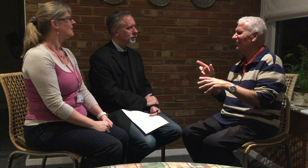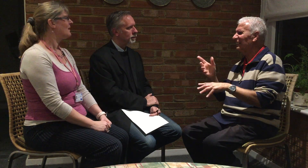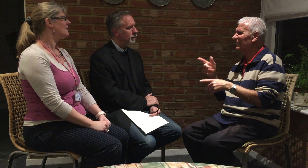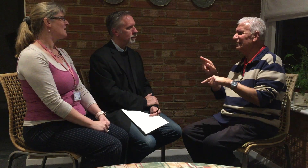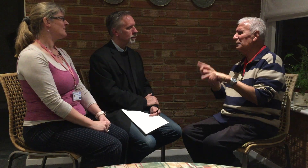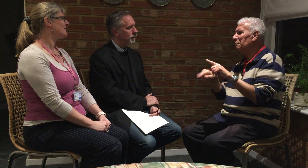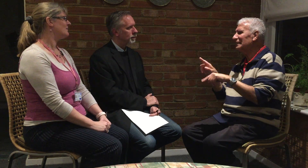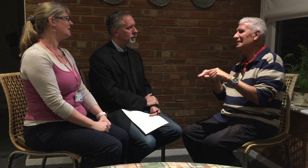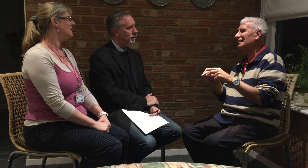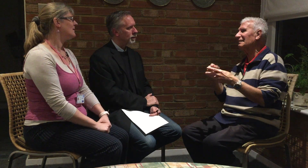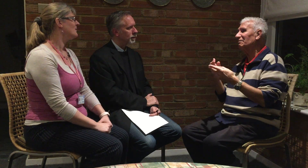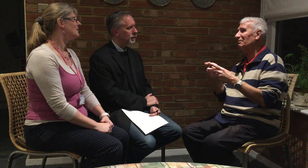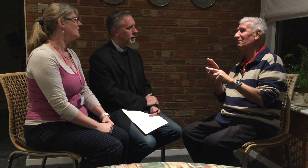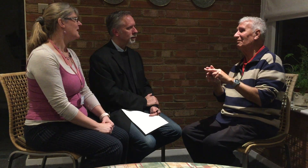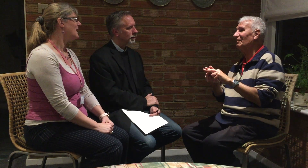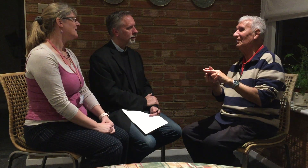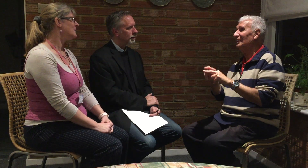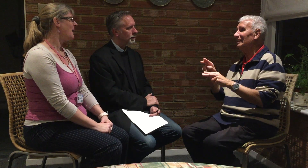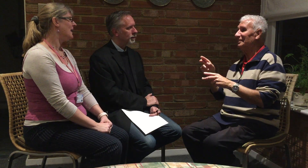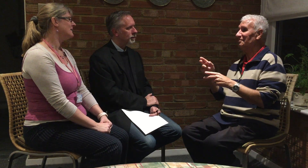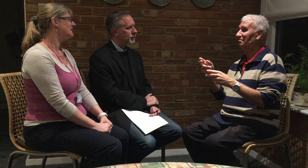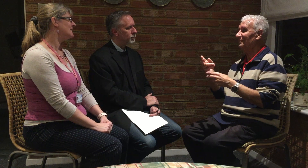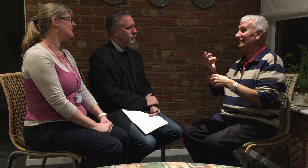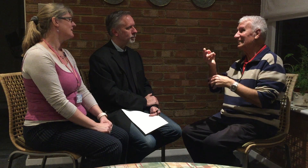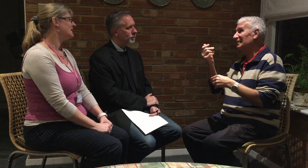No, it's not really a lot. No, it depends.